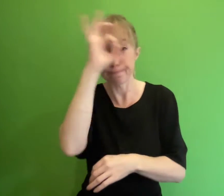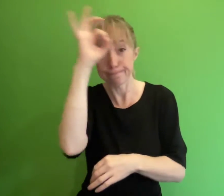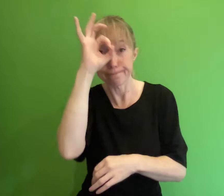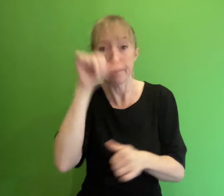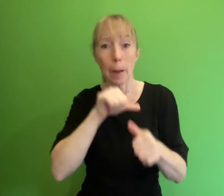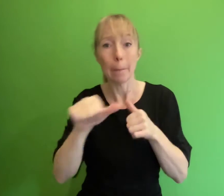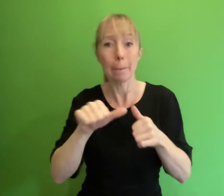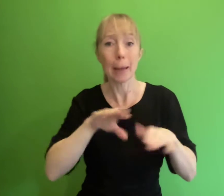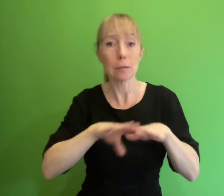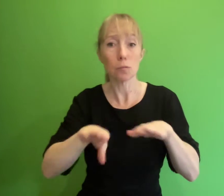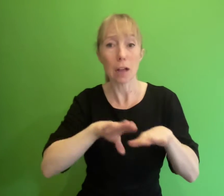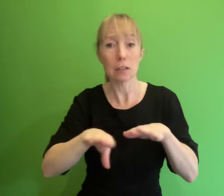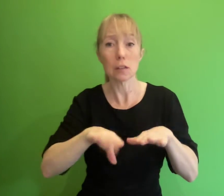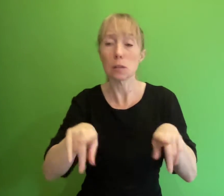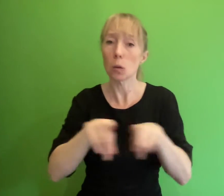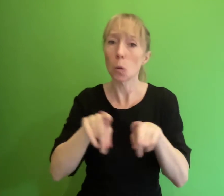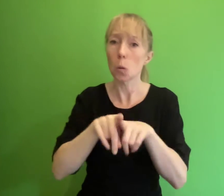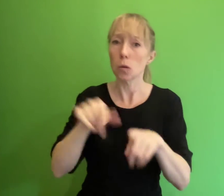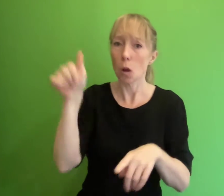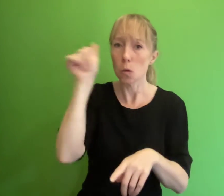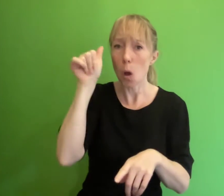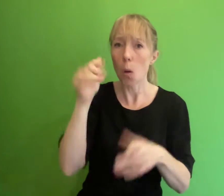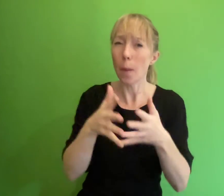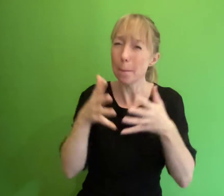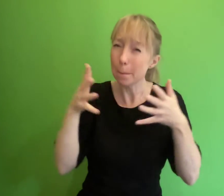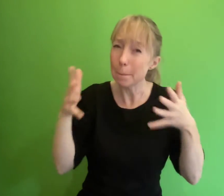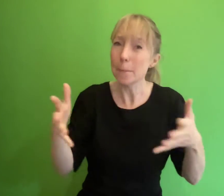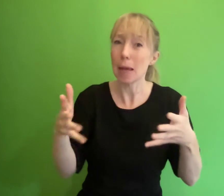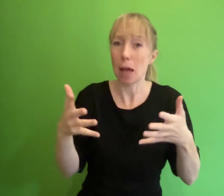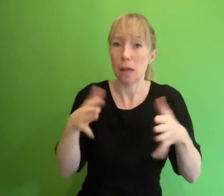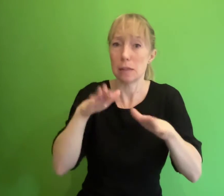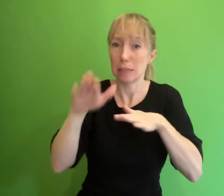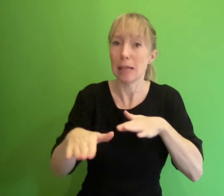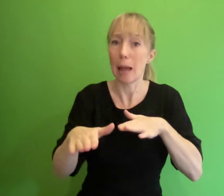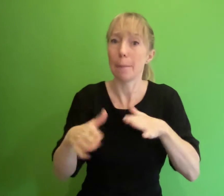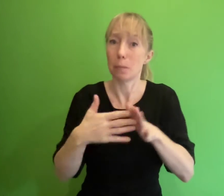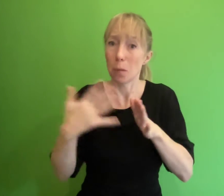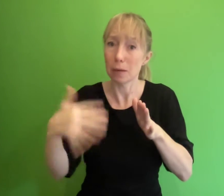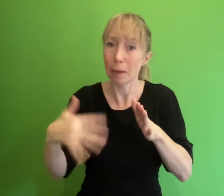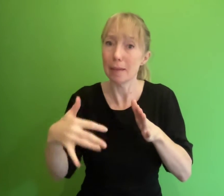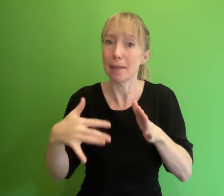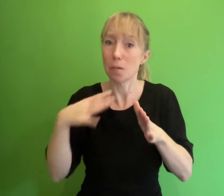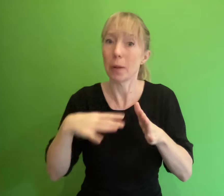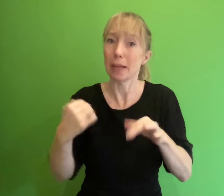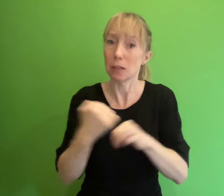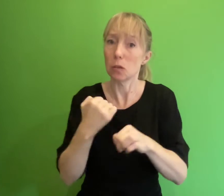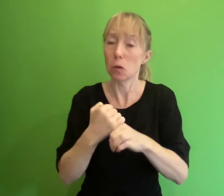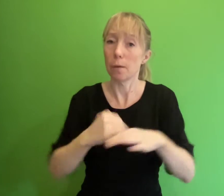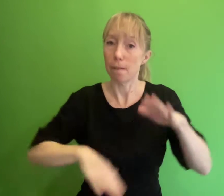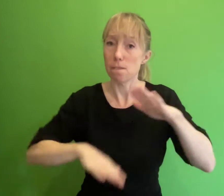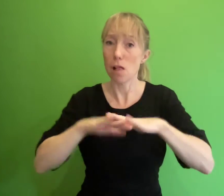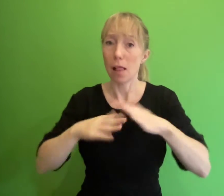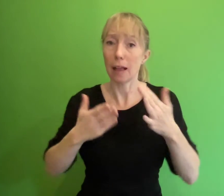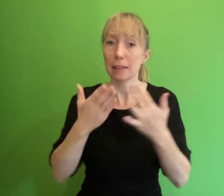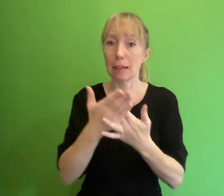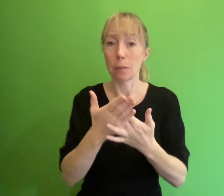We're also conscious that there are bigger and more costly steps we need to take in order to be fully accessible, e.g.